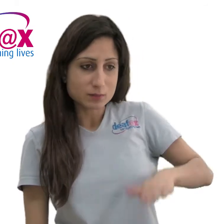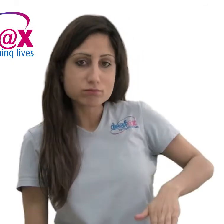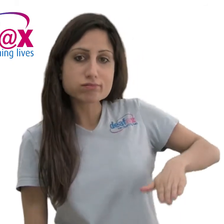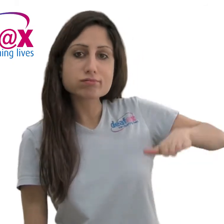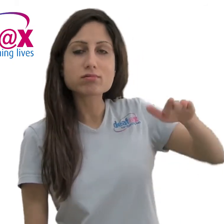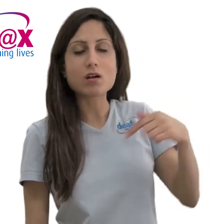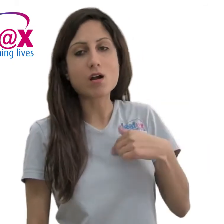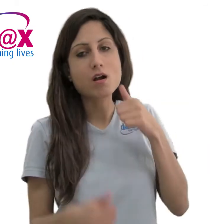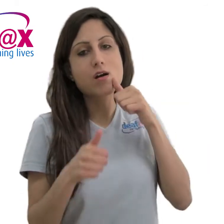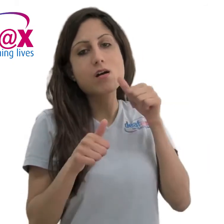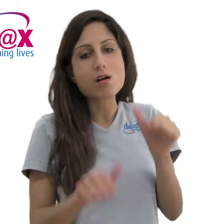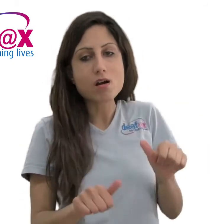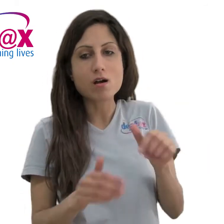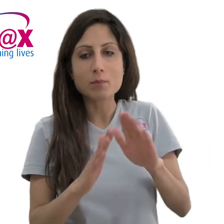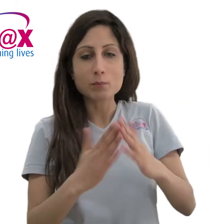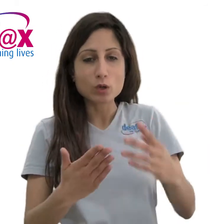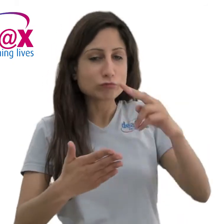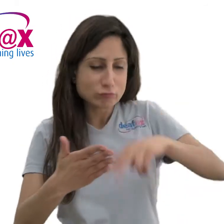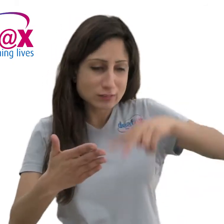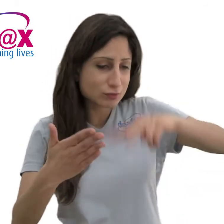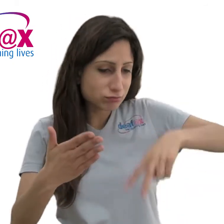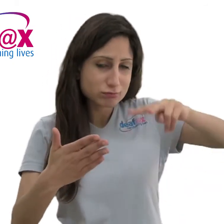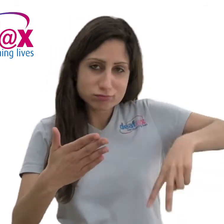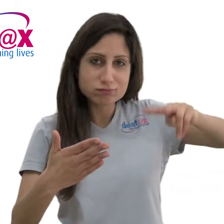I've always loved books, reading anything I could get my hands on.